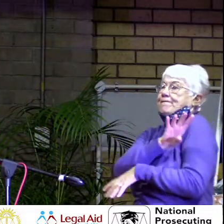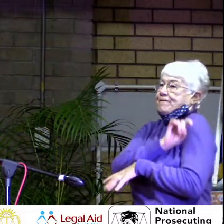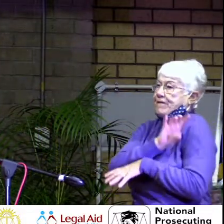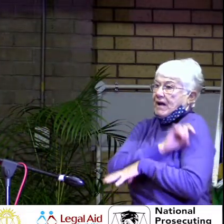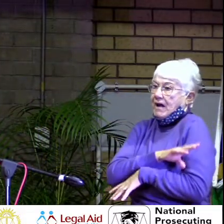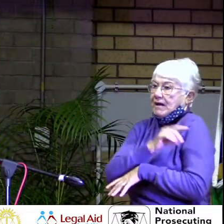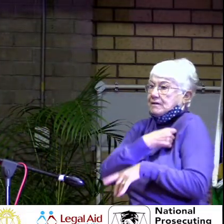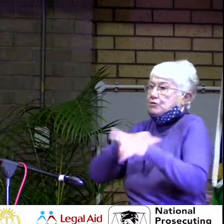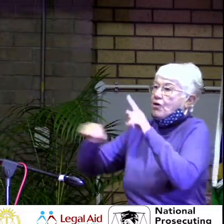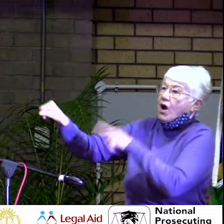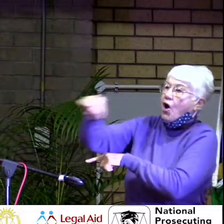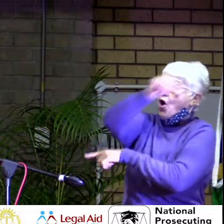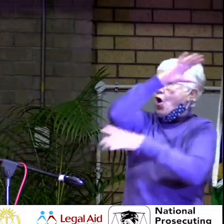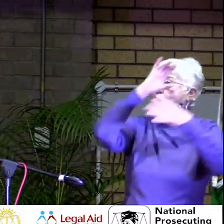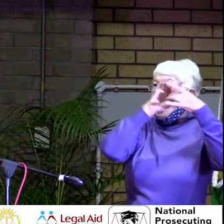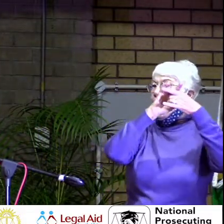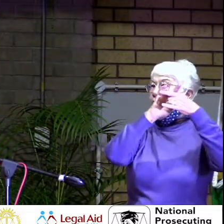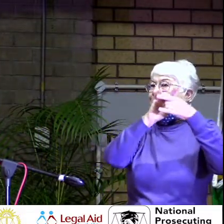a society like that.